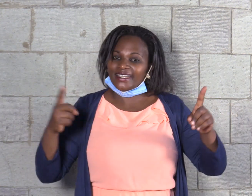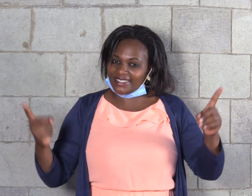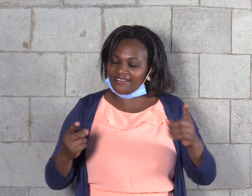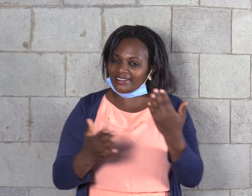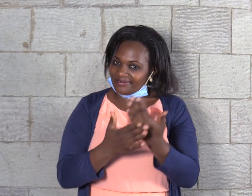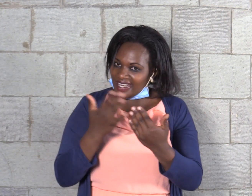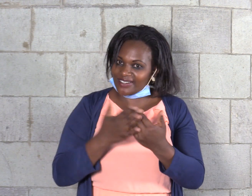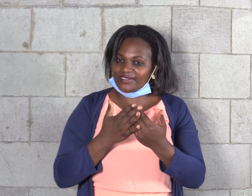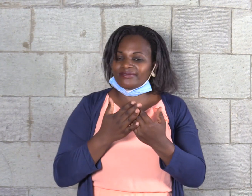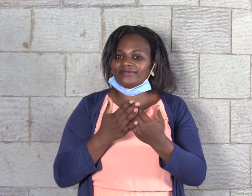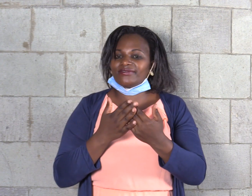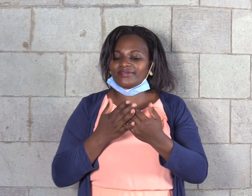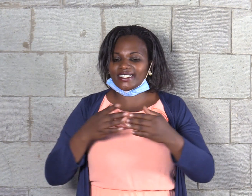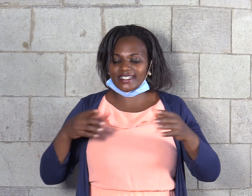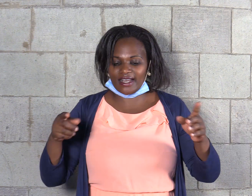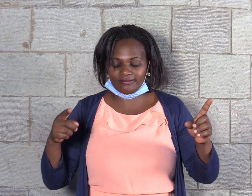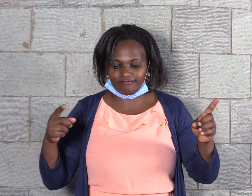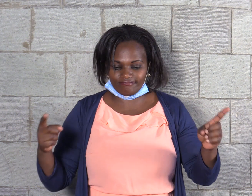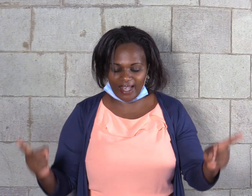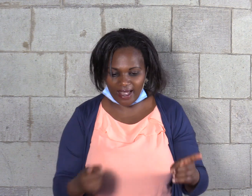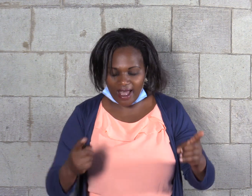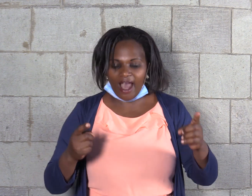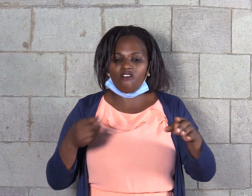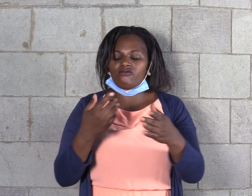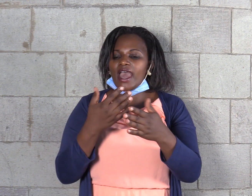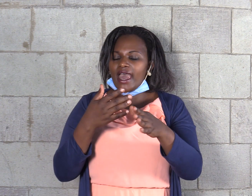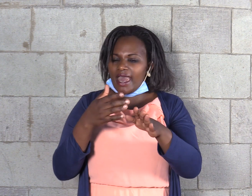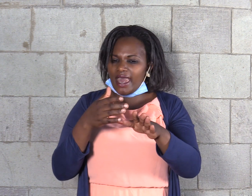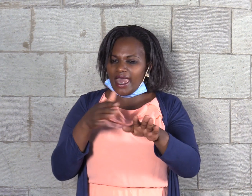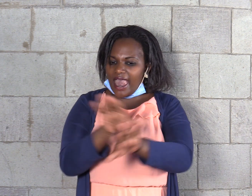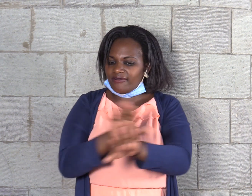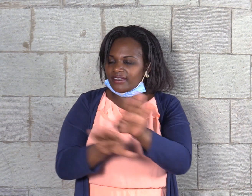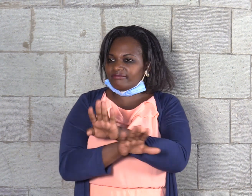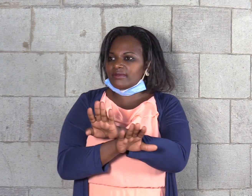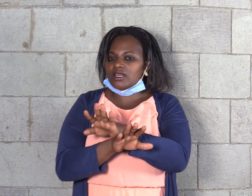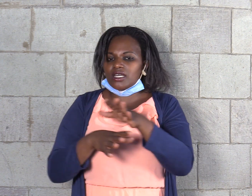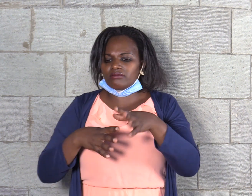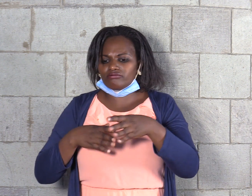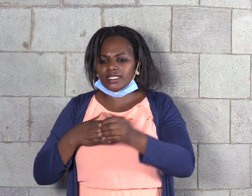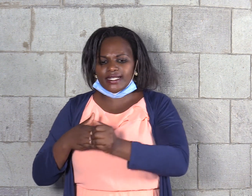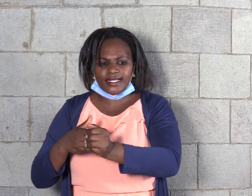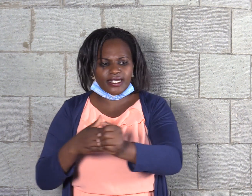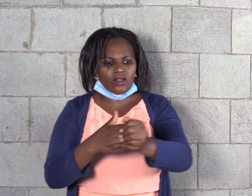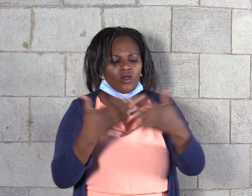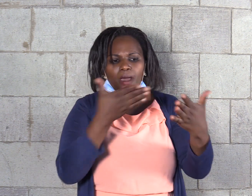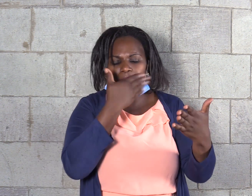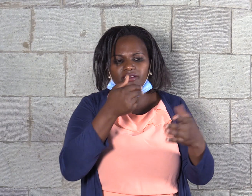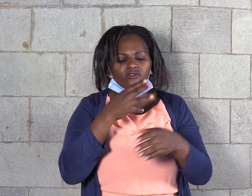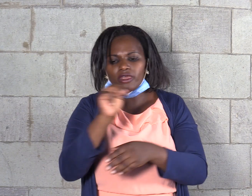sheep, a shepherd takes care of the animals. He takes them where He finds best for them. He takes them where there